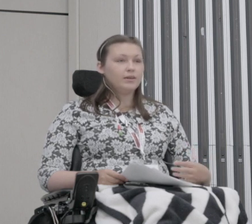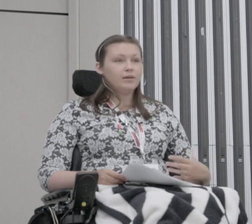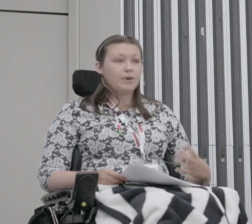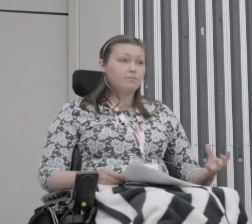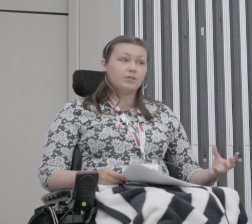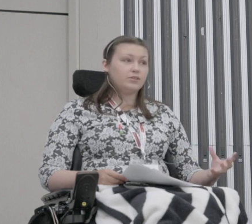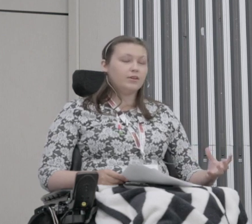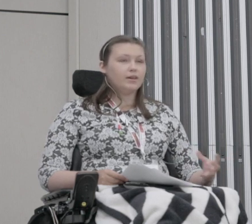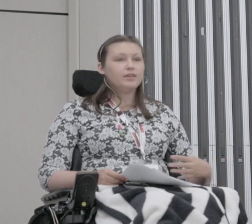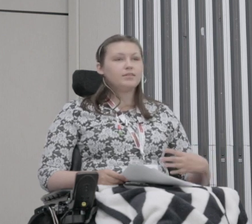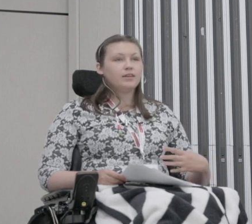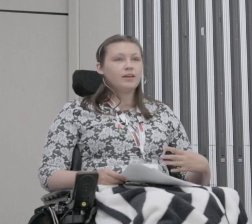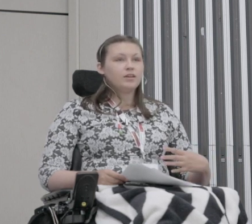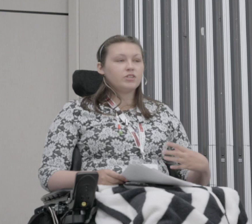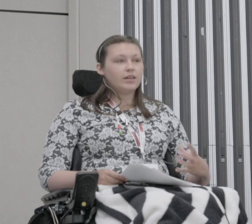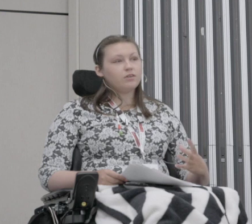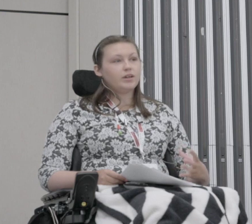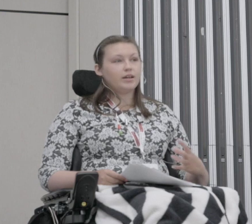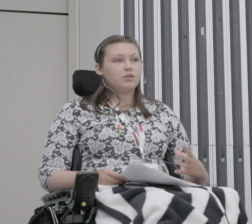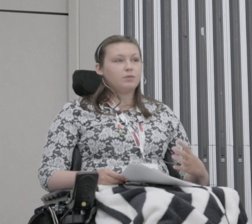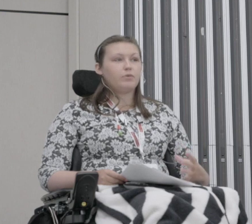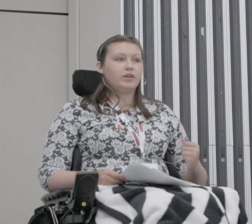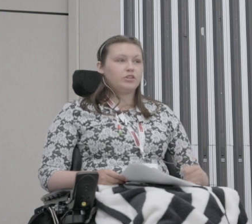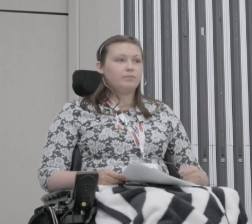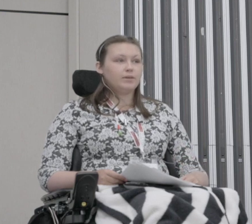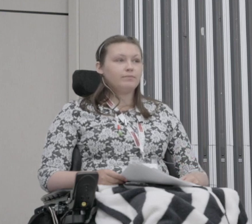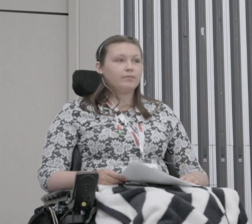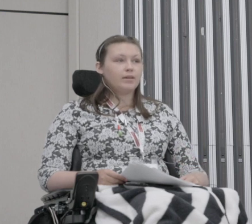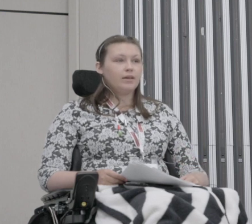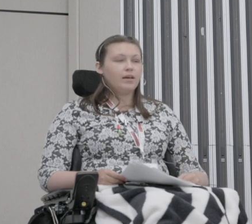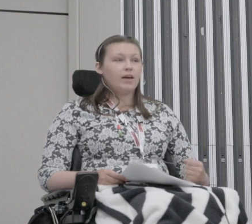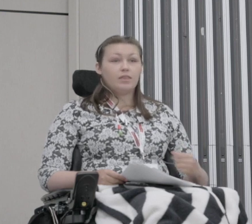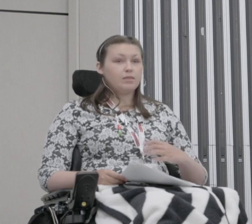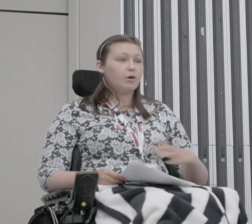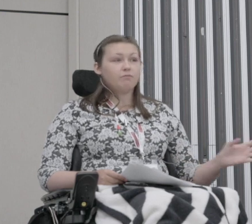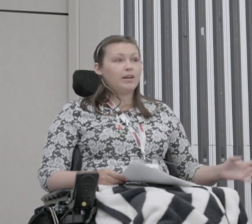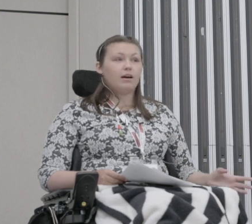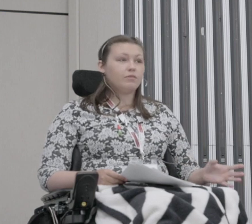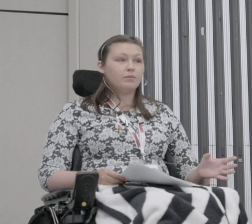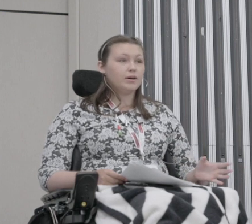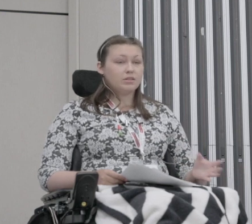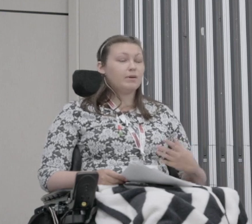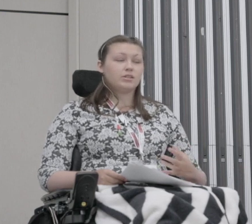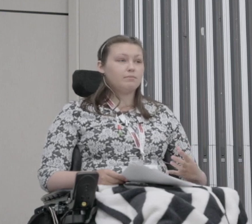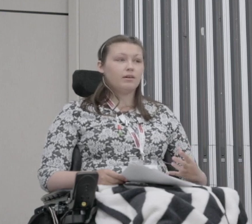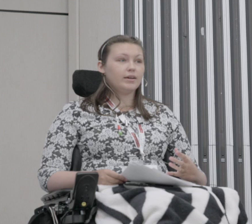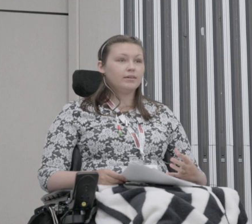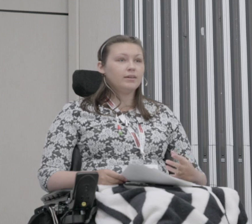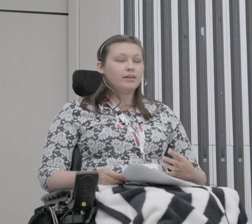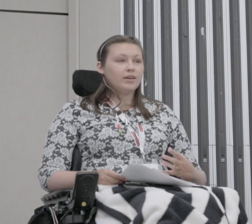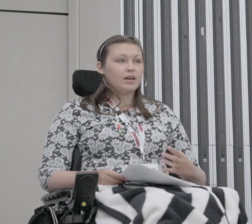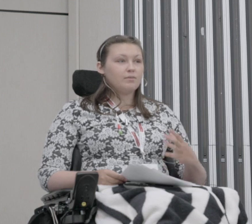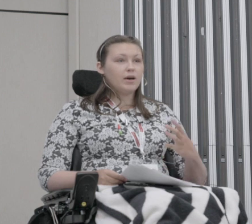home. Bearing in mind, she's not a nurse. She got diagnosed with a brain tumour and the bottom fell out of our world, especially